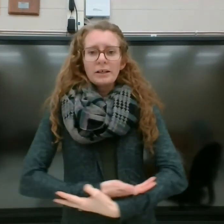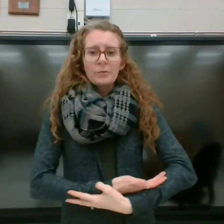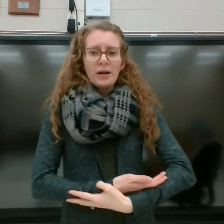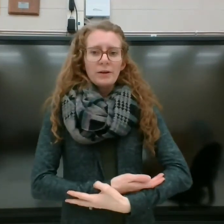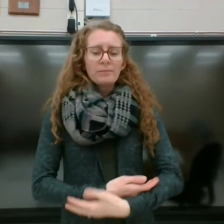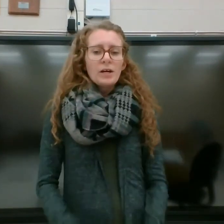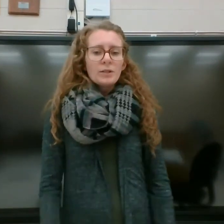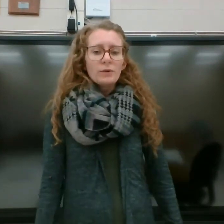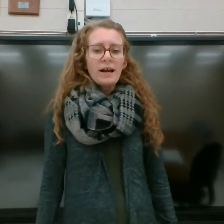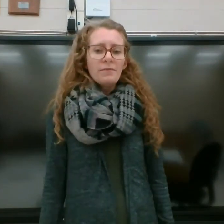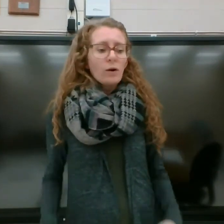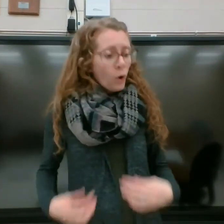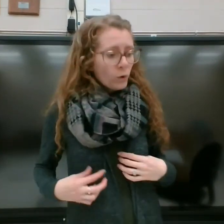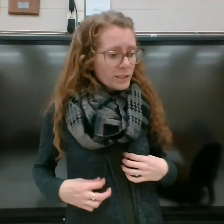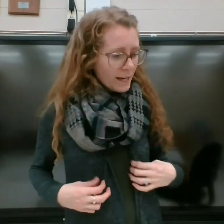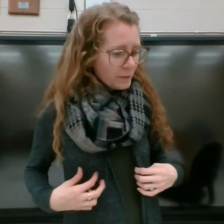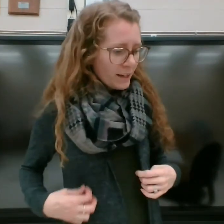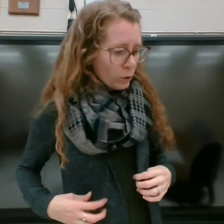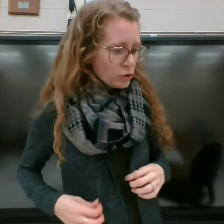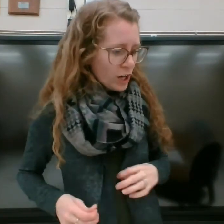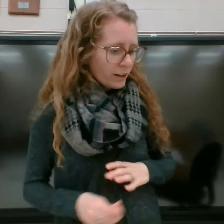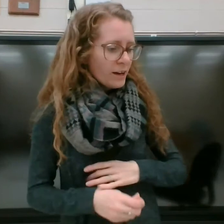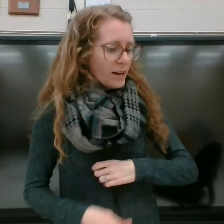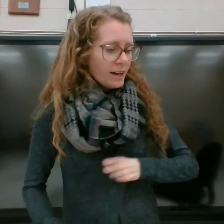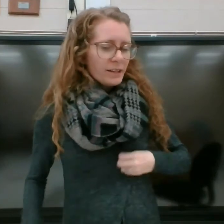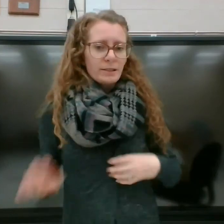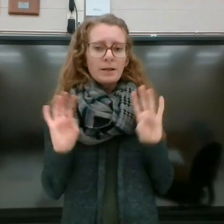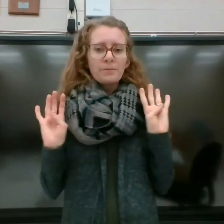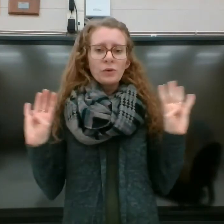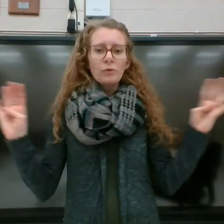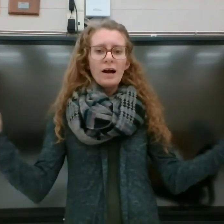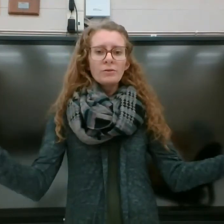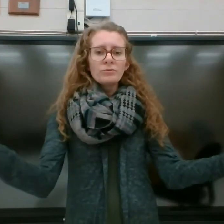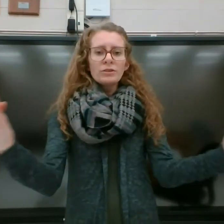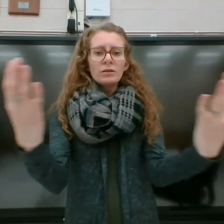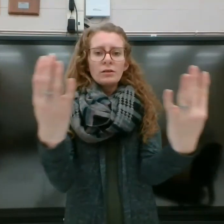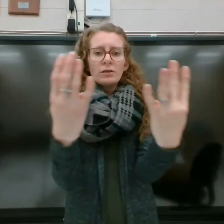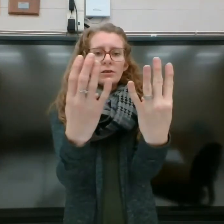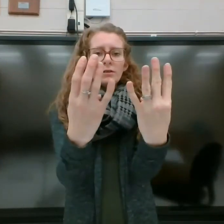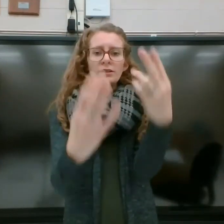rocking a baby. So again, that whole segment, that whole chunk is round,